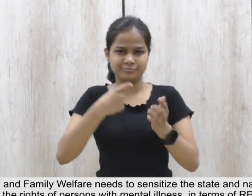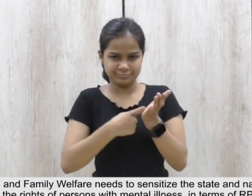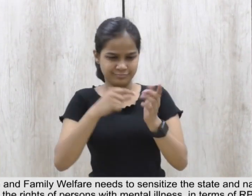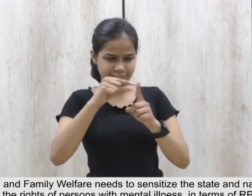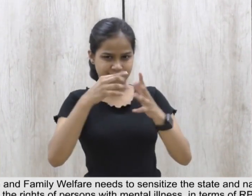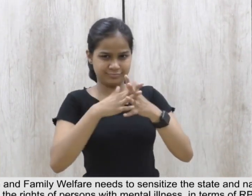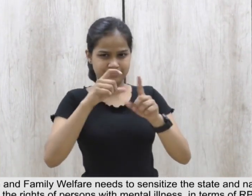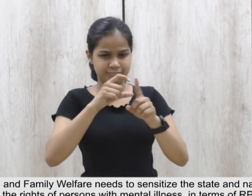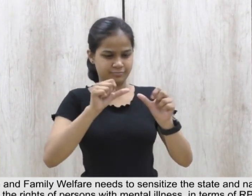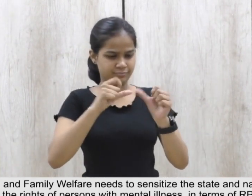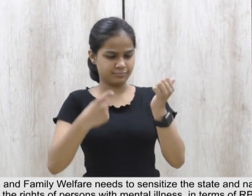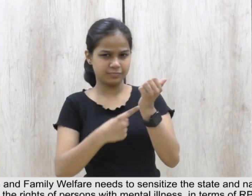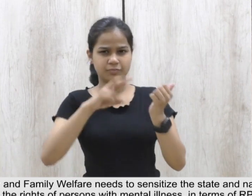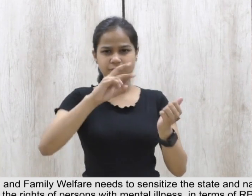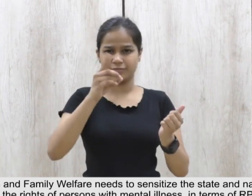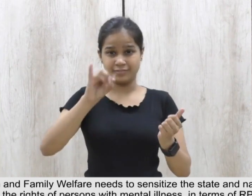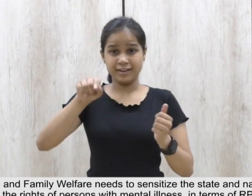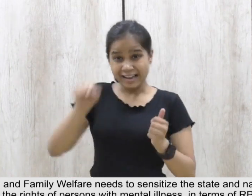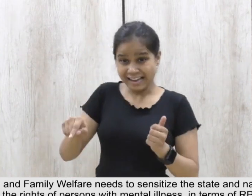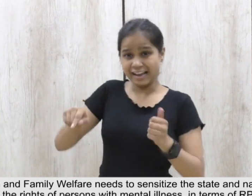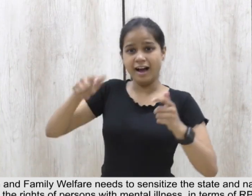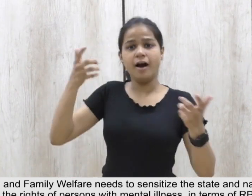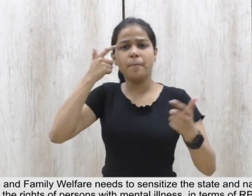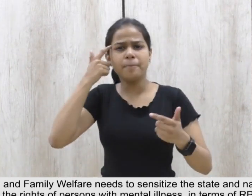of